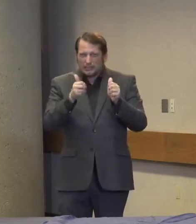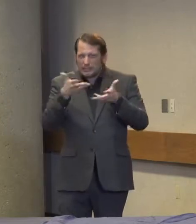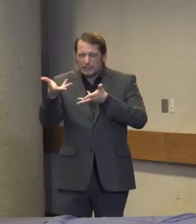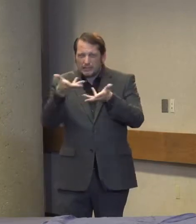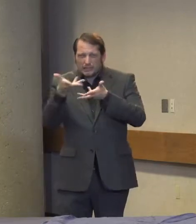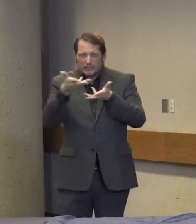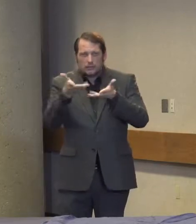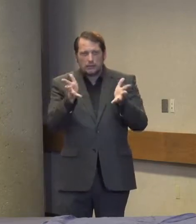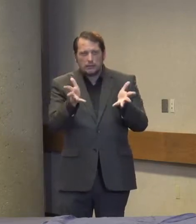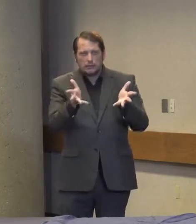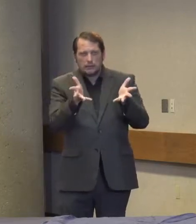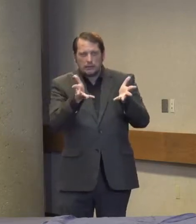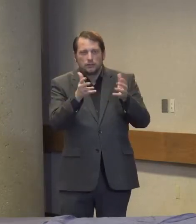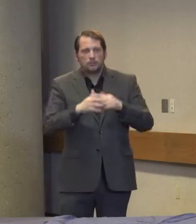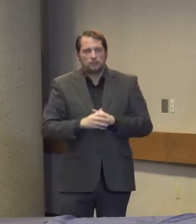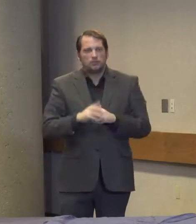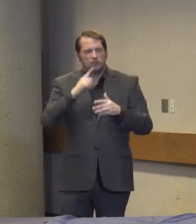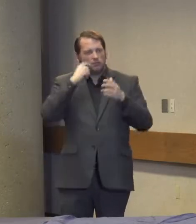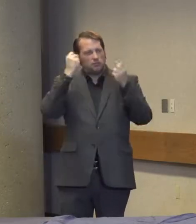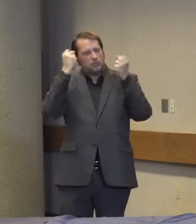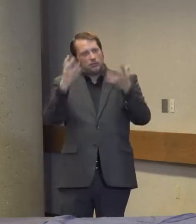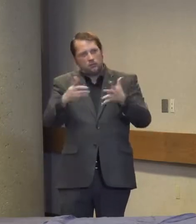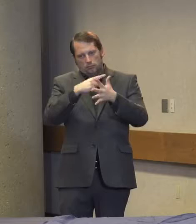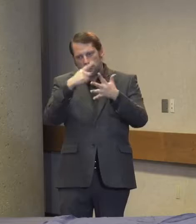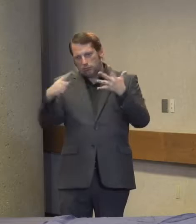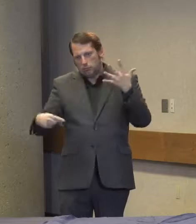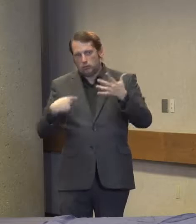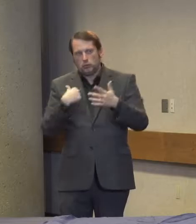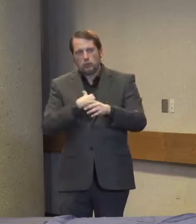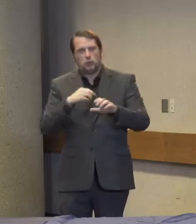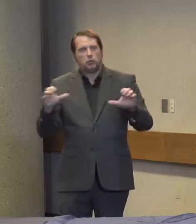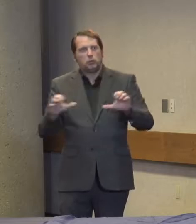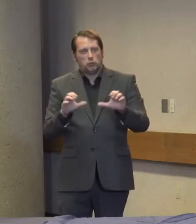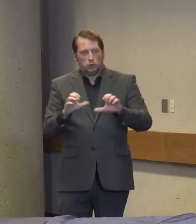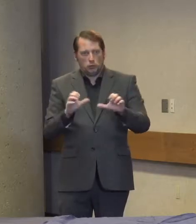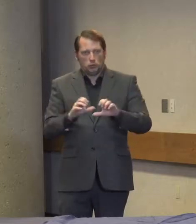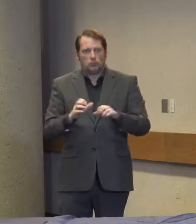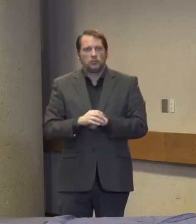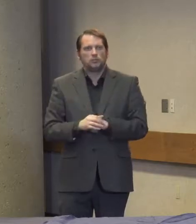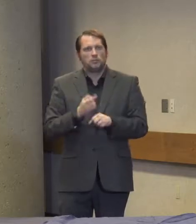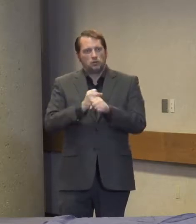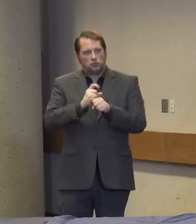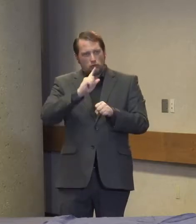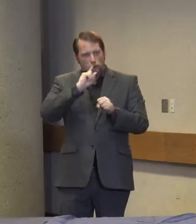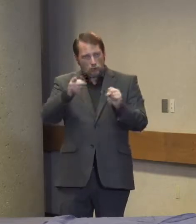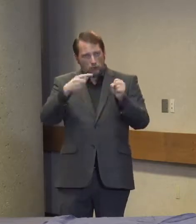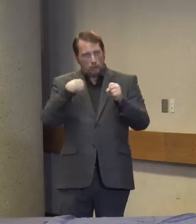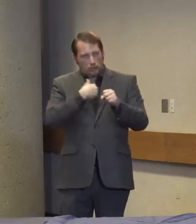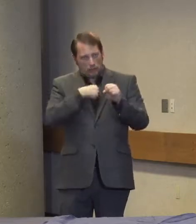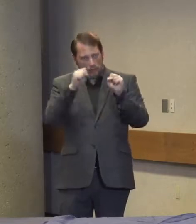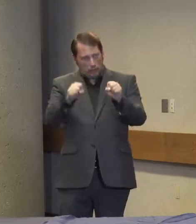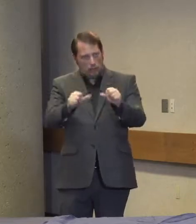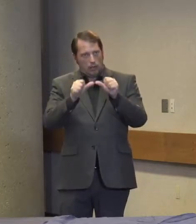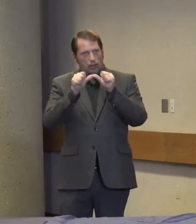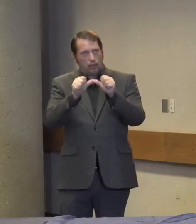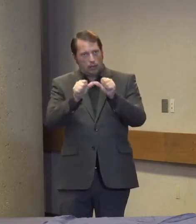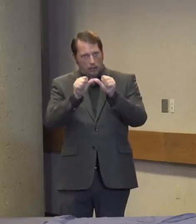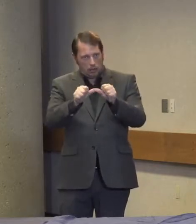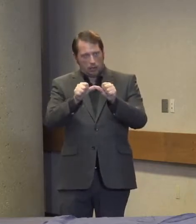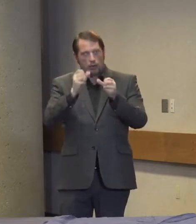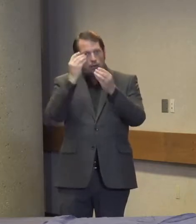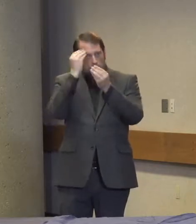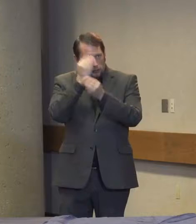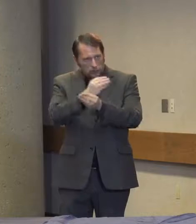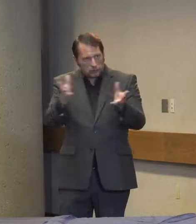many, many, many more that I could highlight, but we're also trying to make sure that we do them in a manner that can be consistently voiced to a whole host of our county